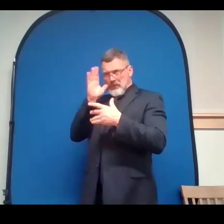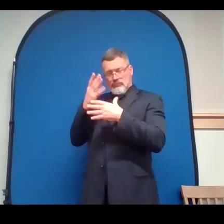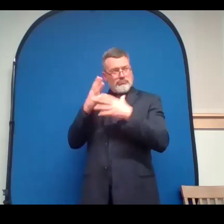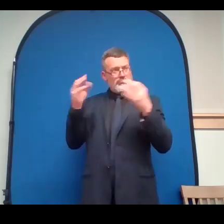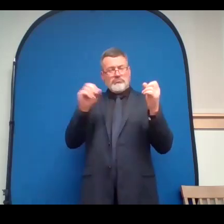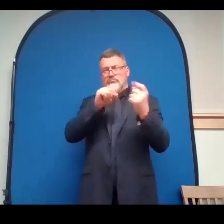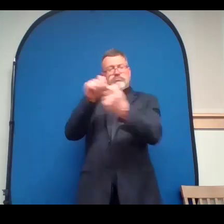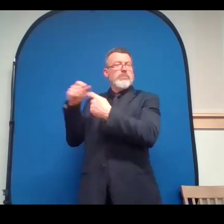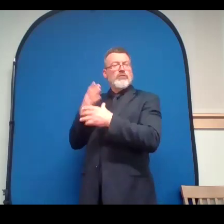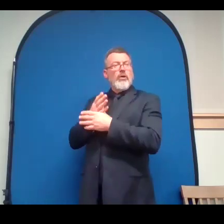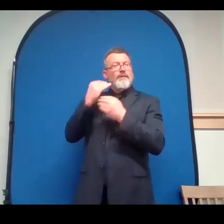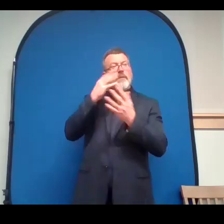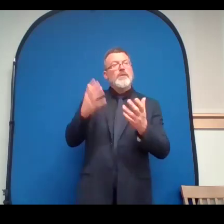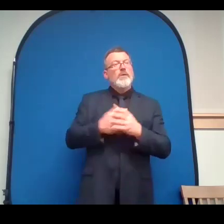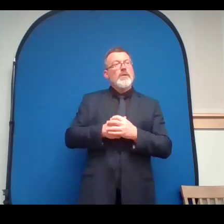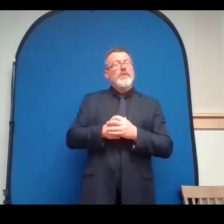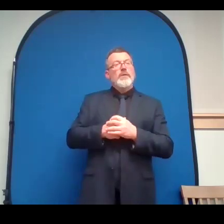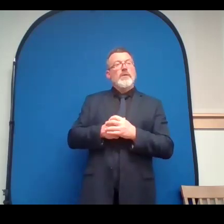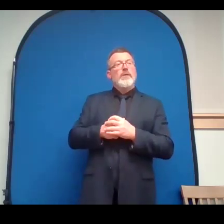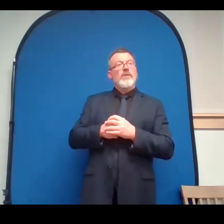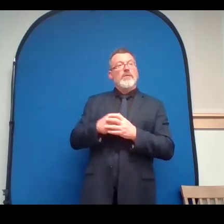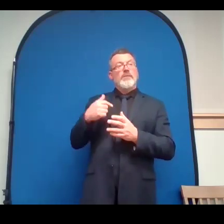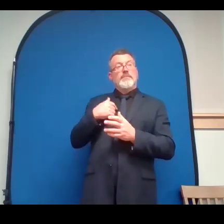kind of engage with him outside of